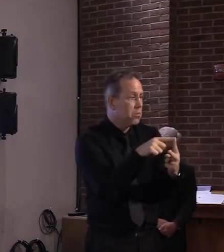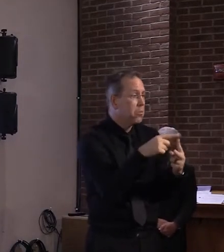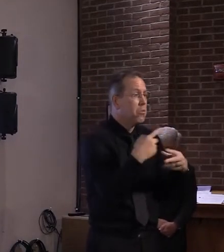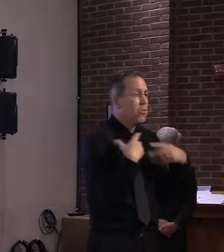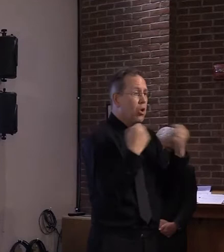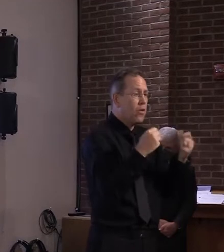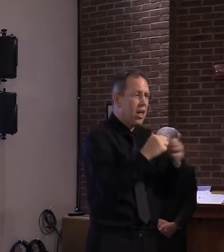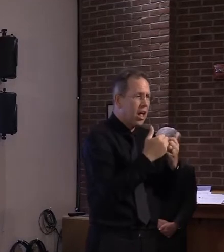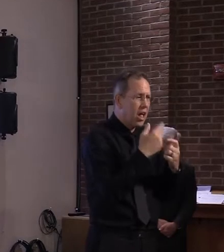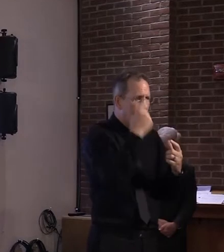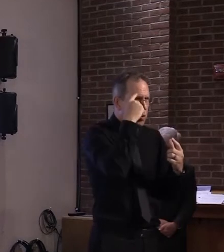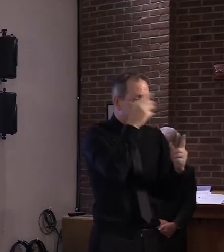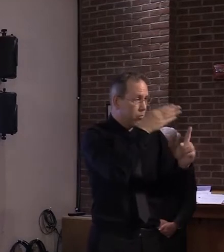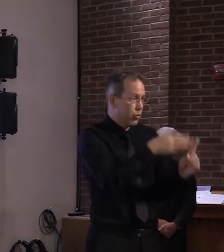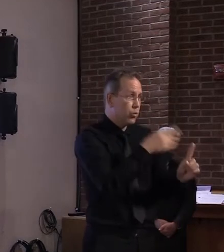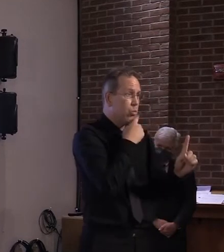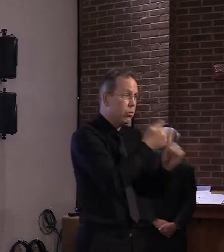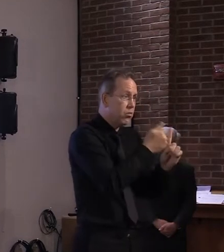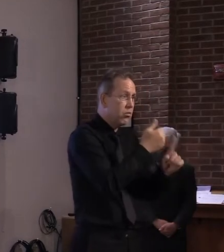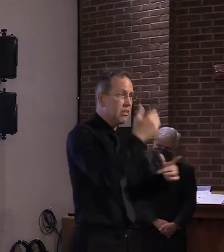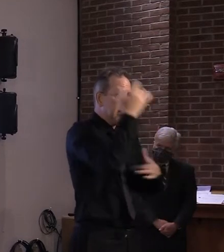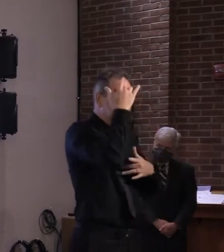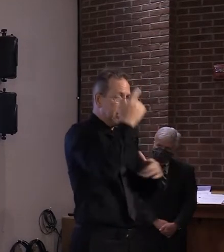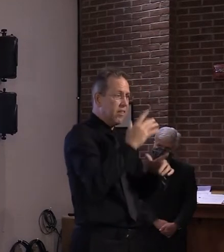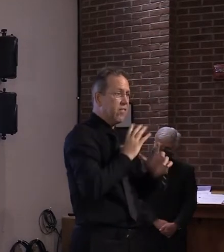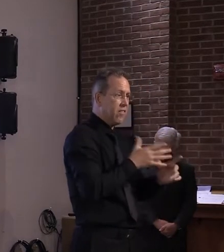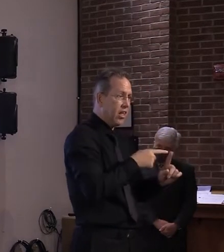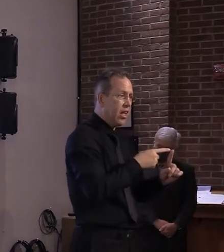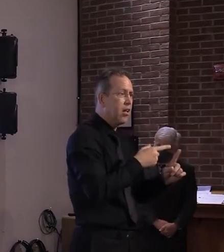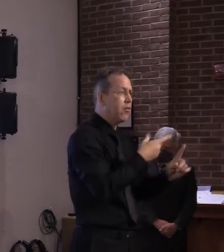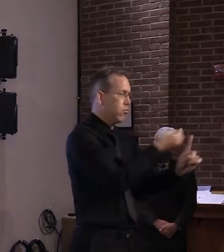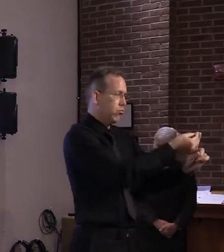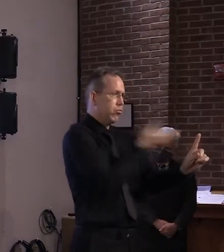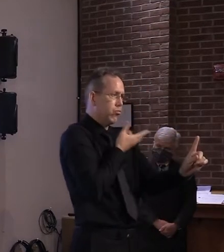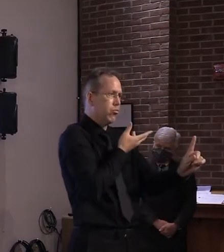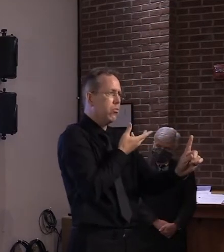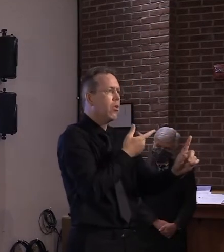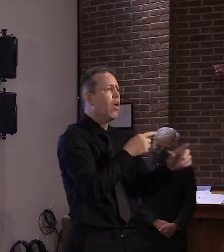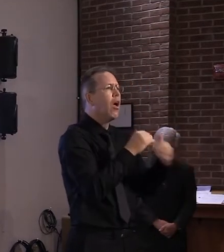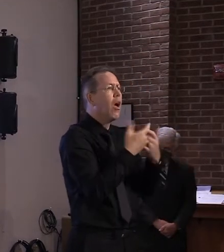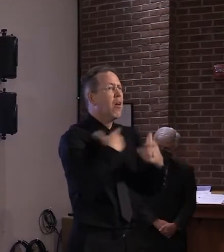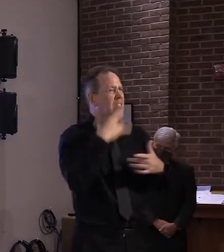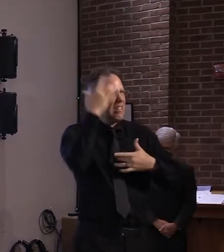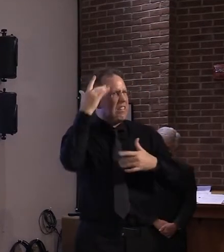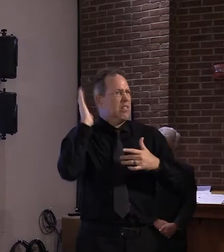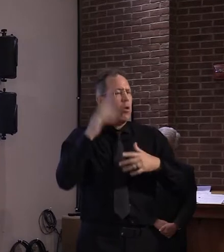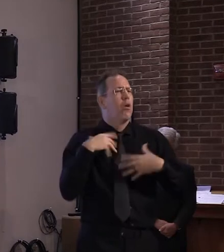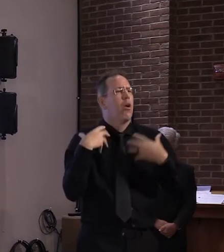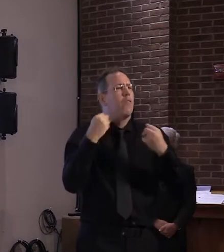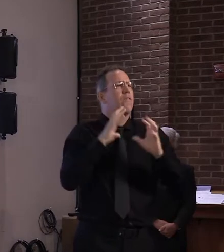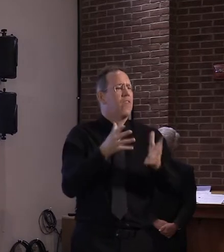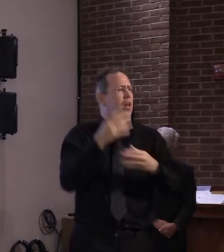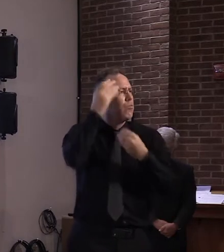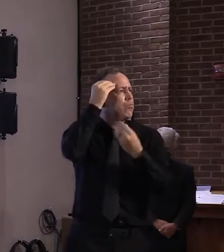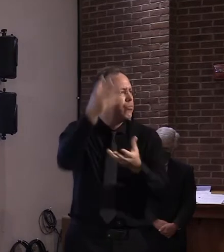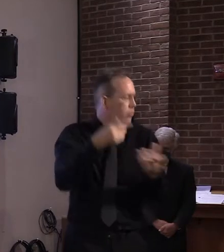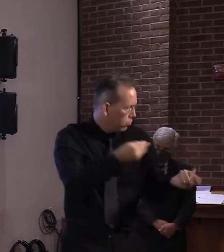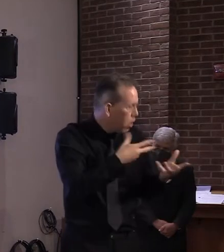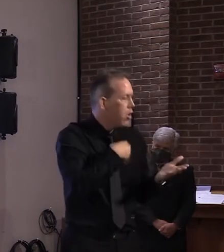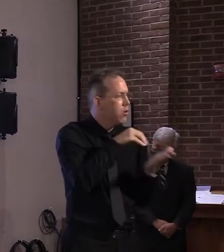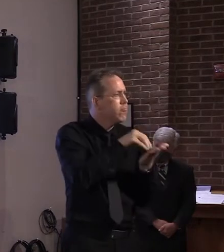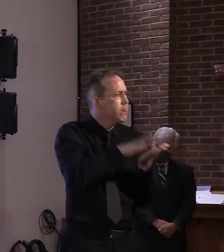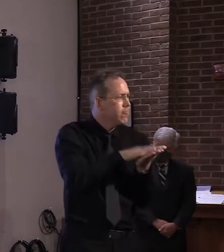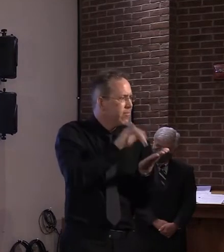us directly that they have recovered during a follow-up call, they are regarded as recovered.